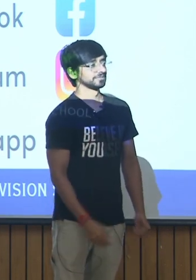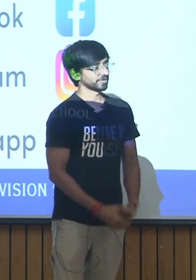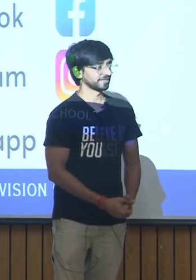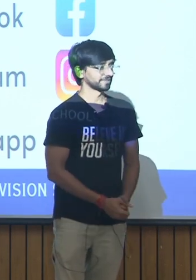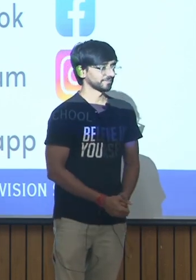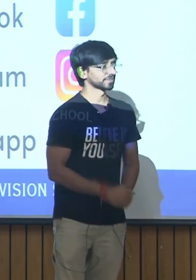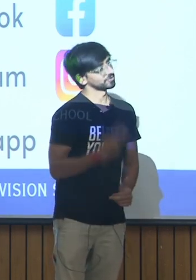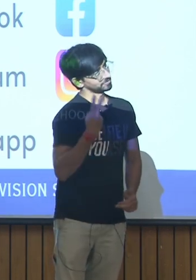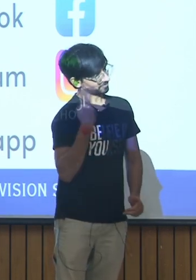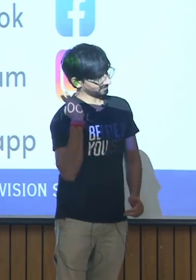Okay.